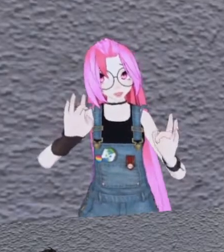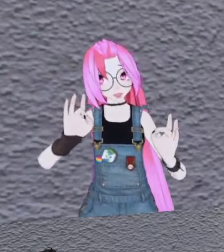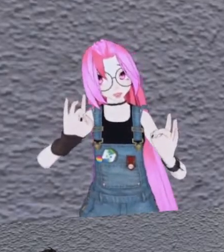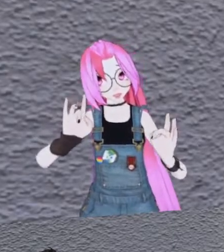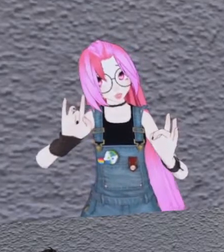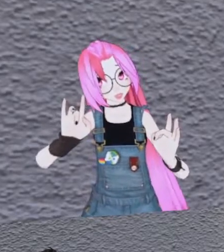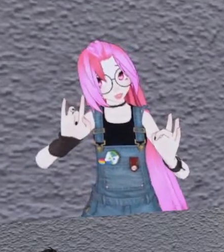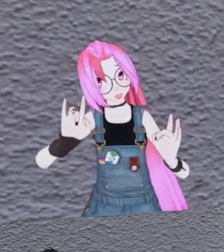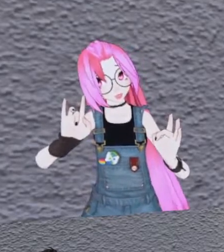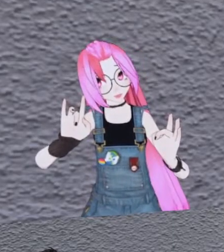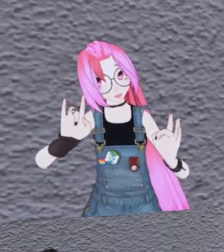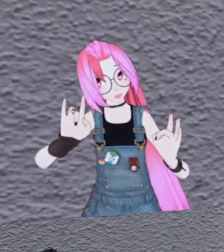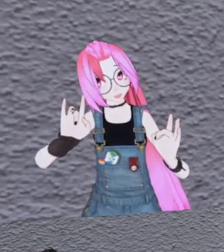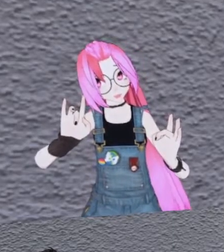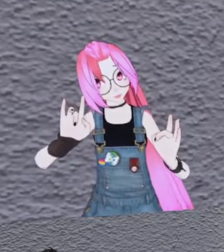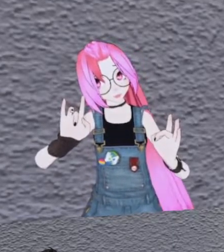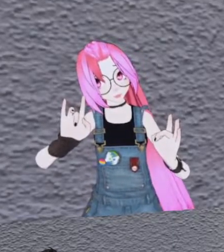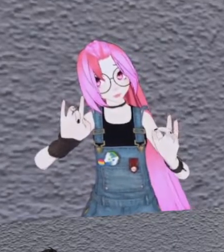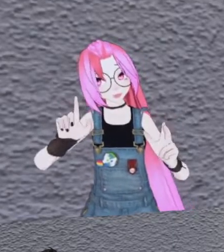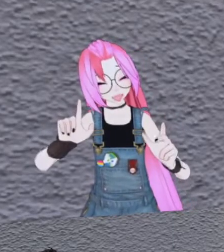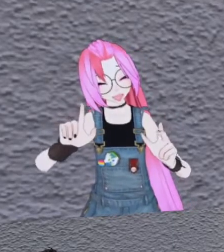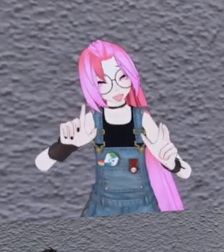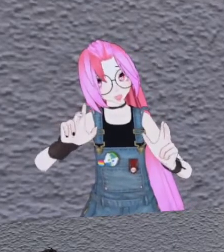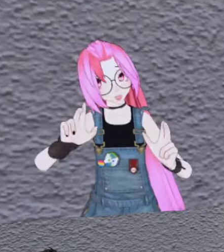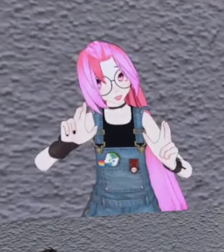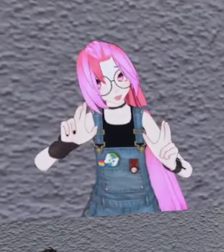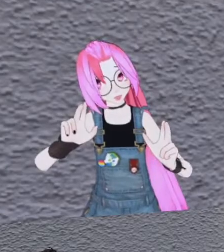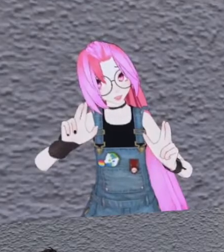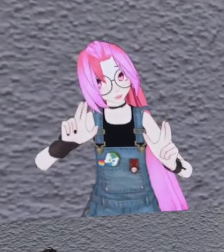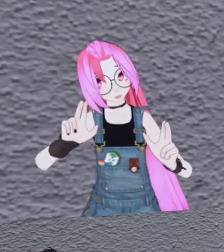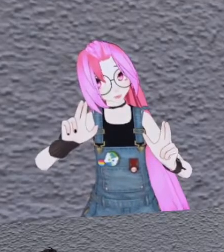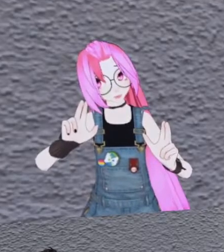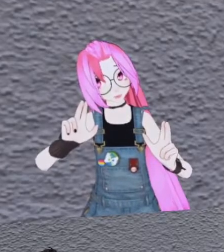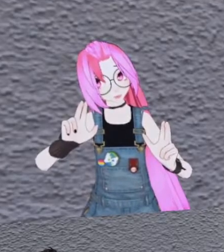Any what stories? Oh, awkward stories?